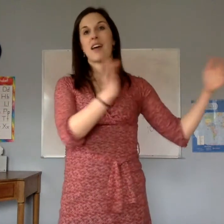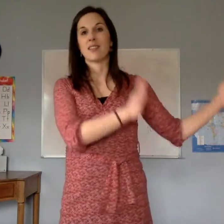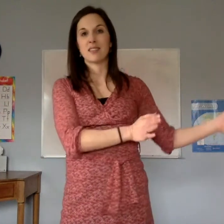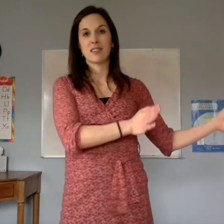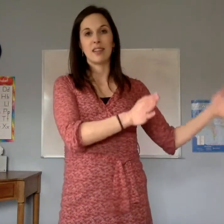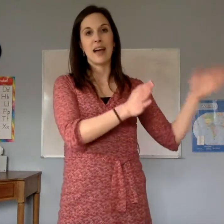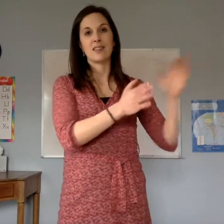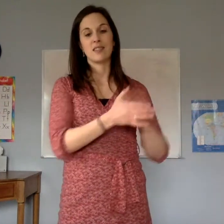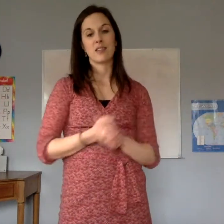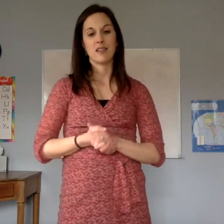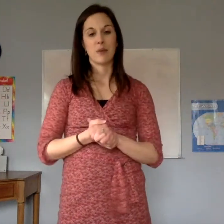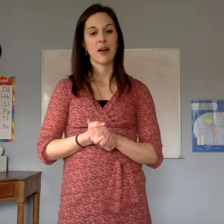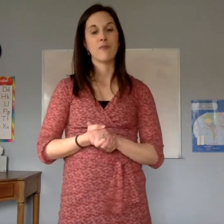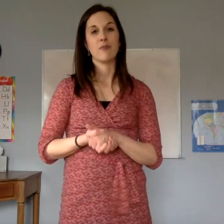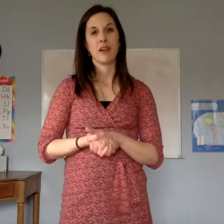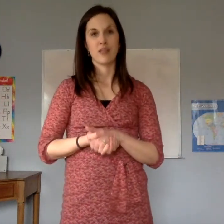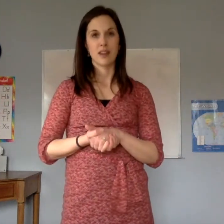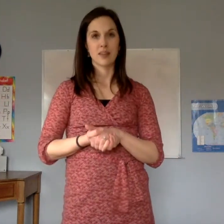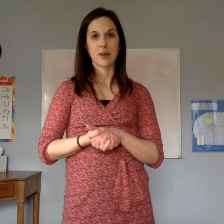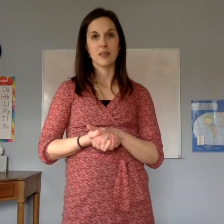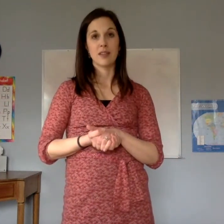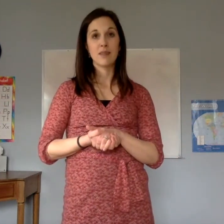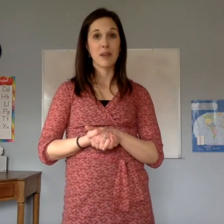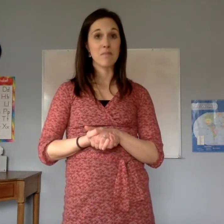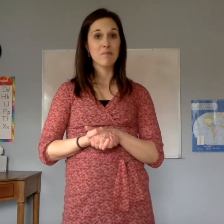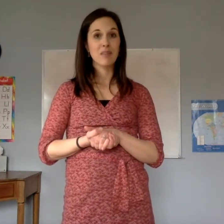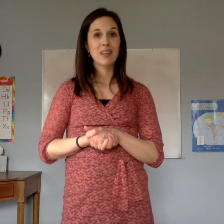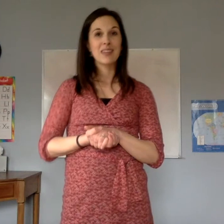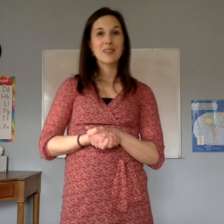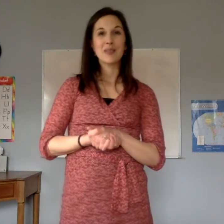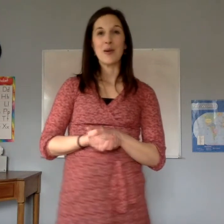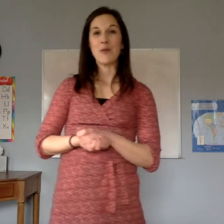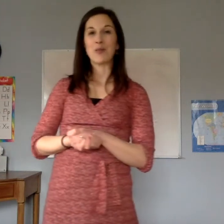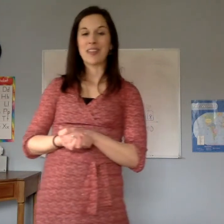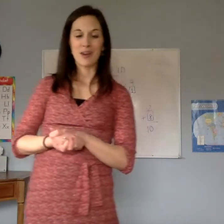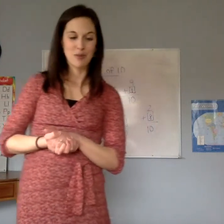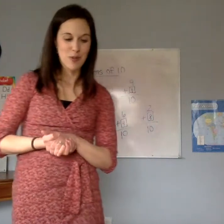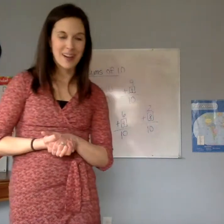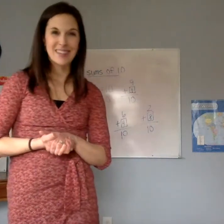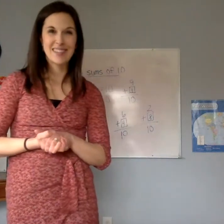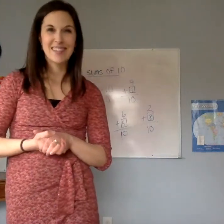next class is going to pick up from there, the next part of the timeline. So hopefully that helps you practice.